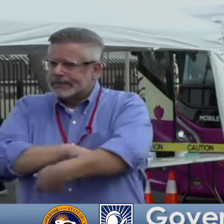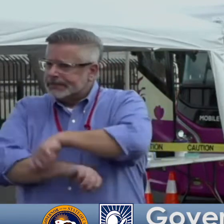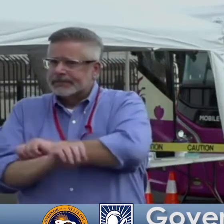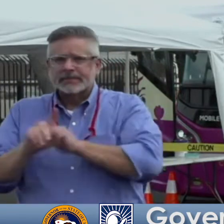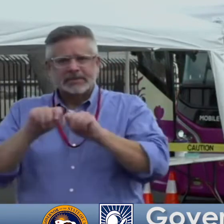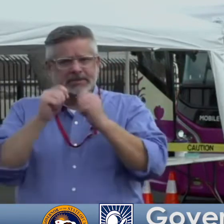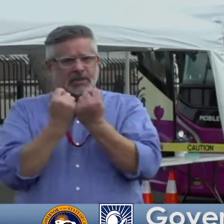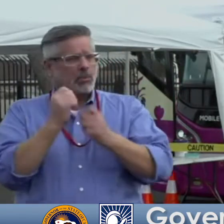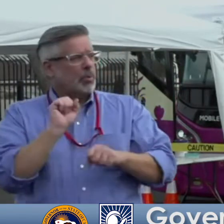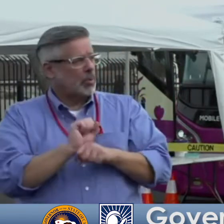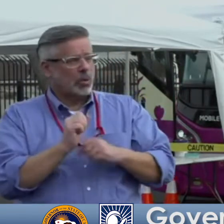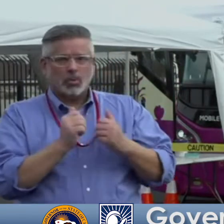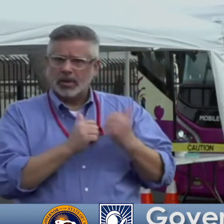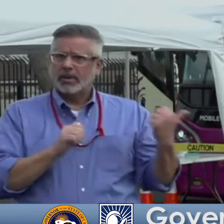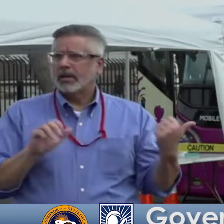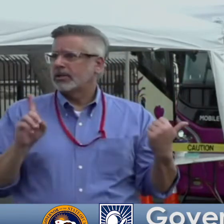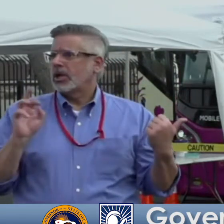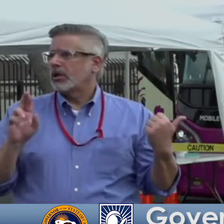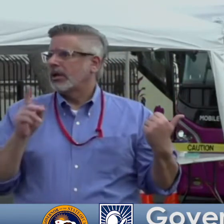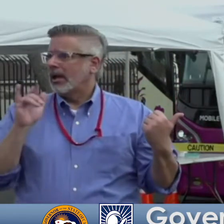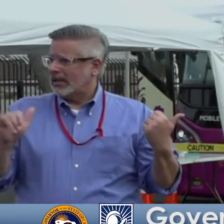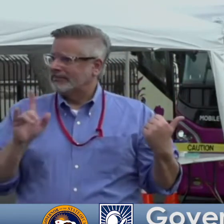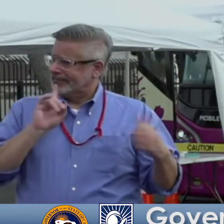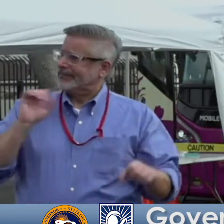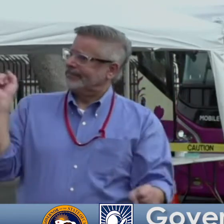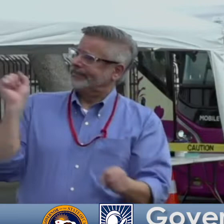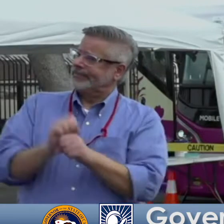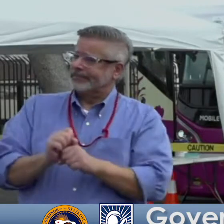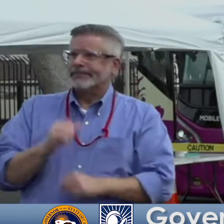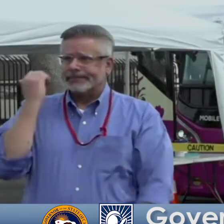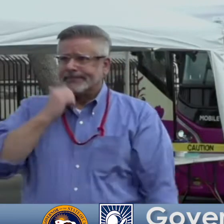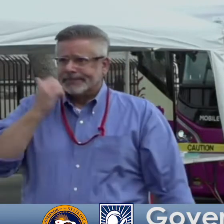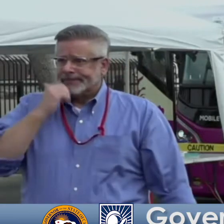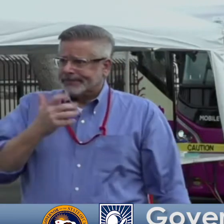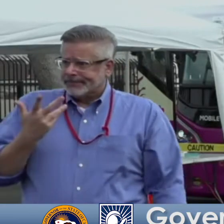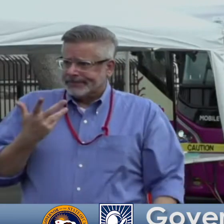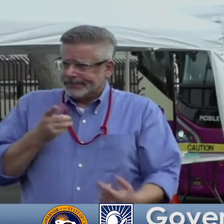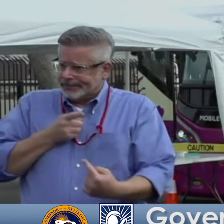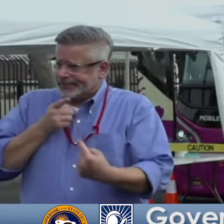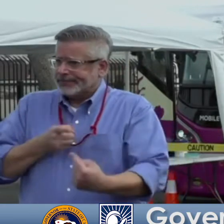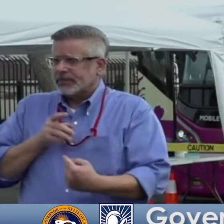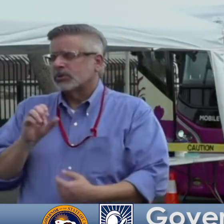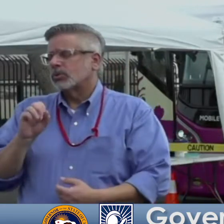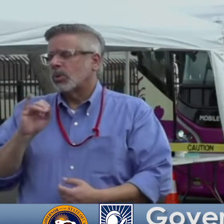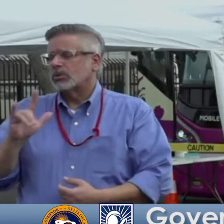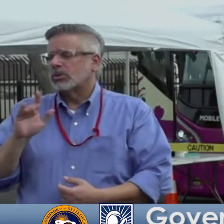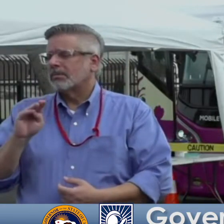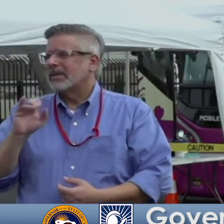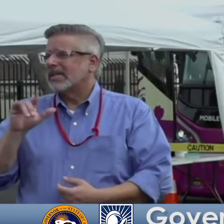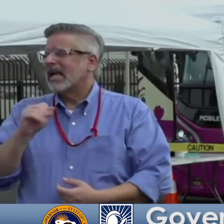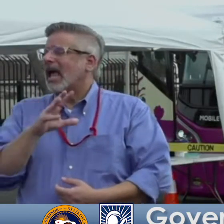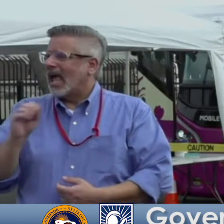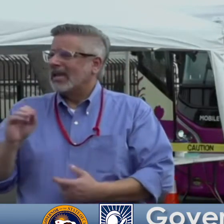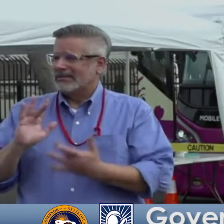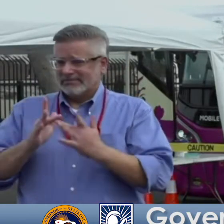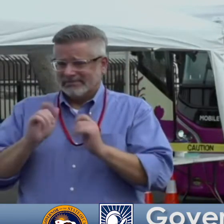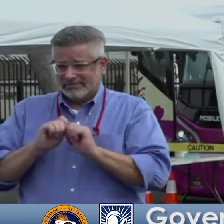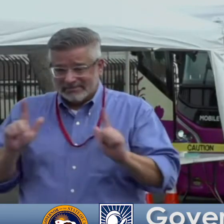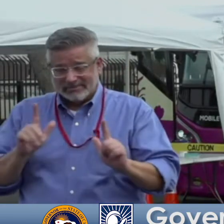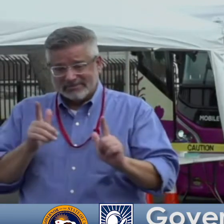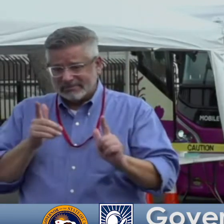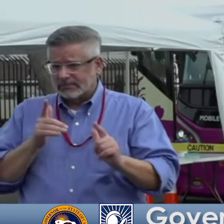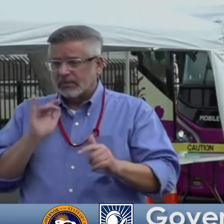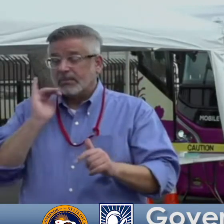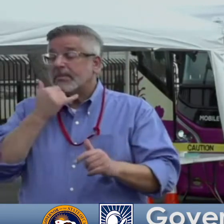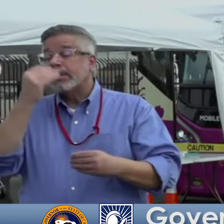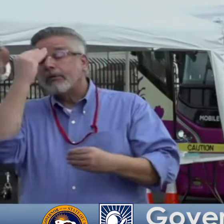that work for Dr. Galley that quite literally day in and day out are battling it out in social media and online against that misinformation.